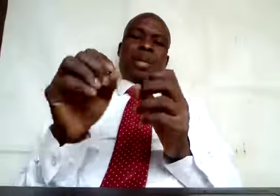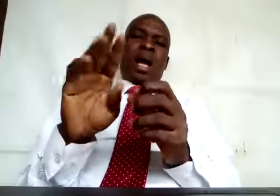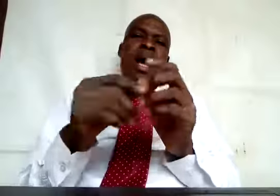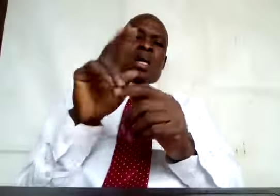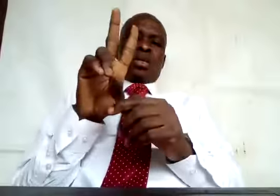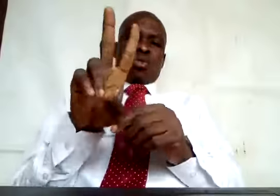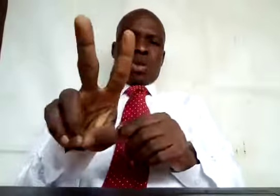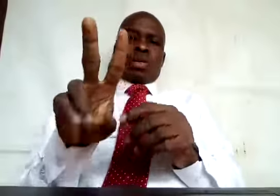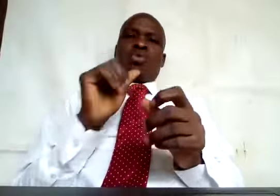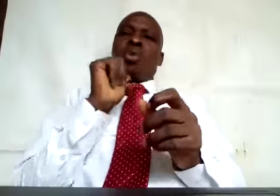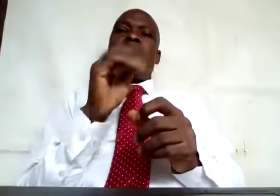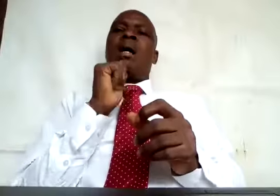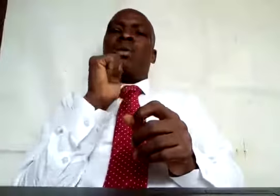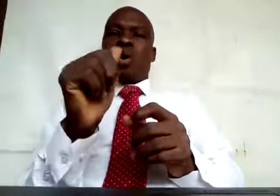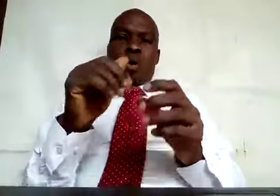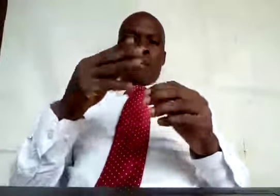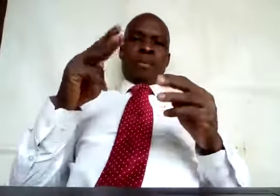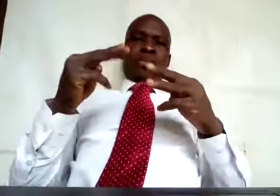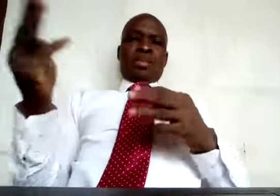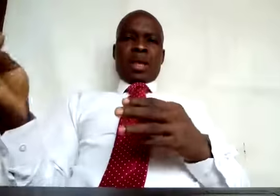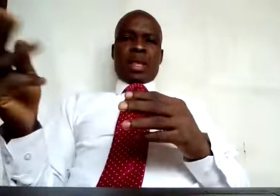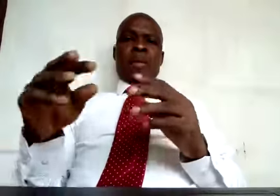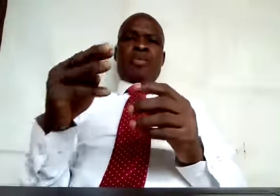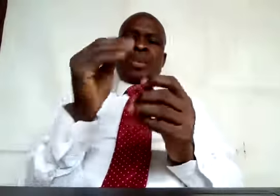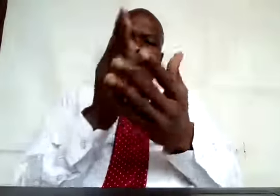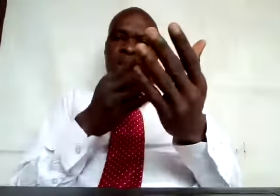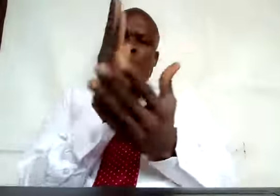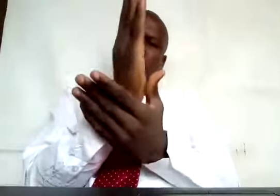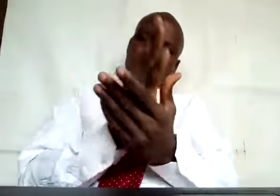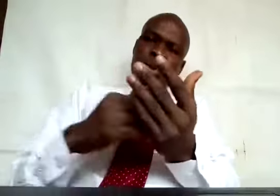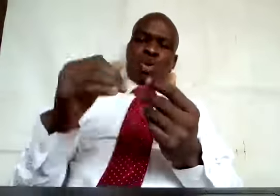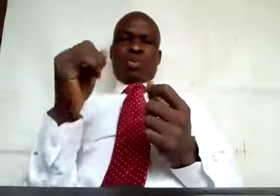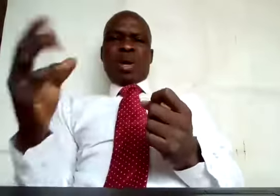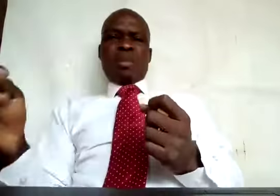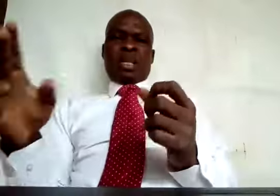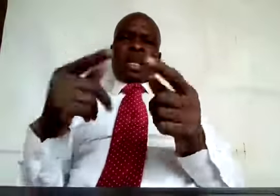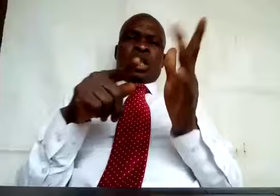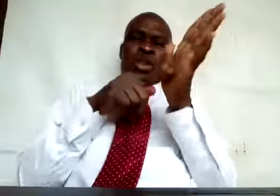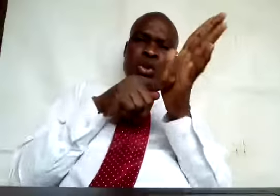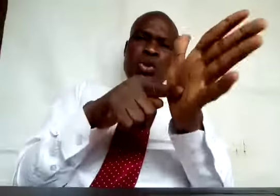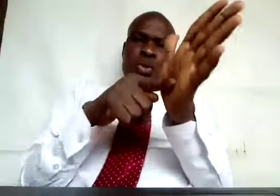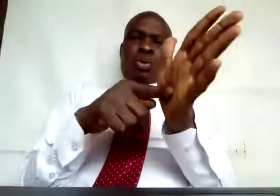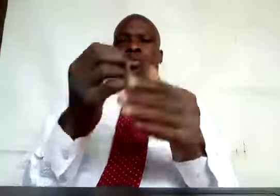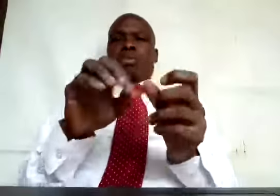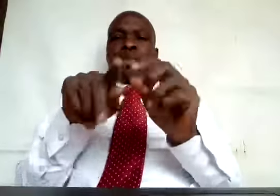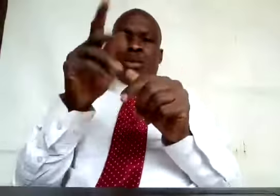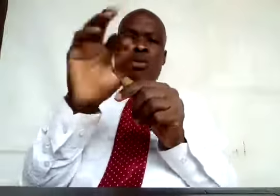are non-metals. Some elements show properties of both metals and non-metals. They are